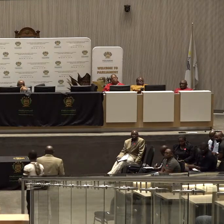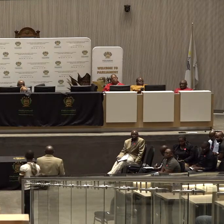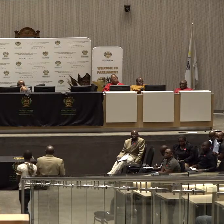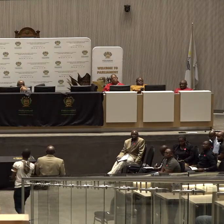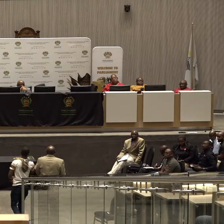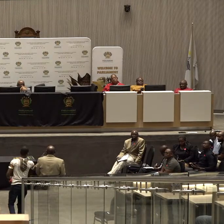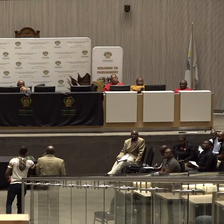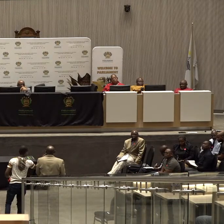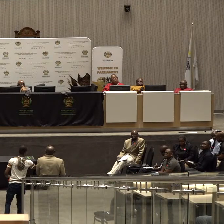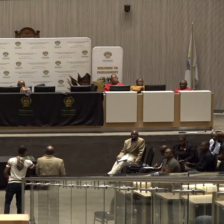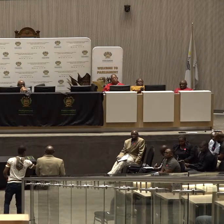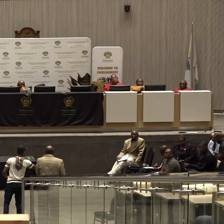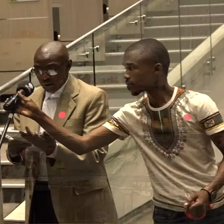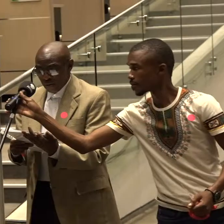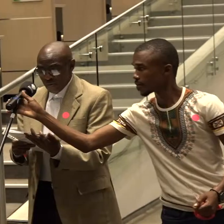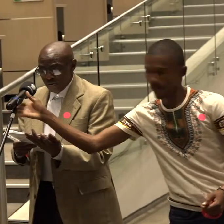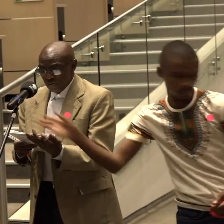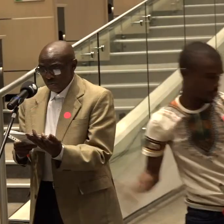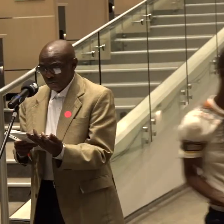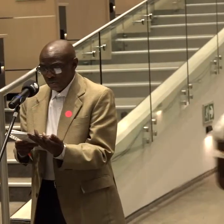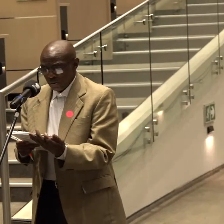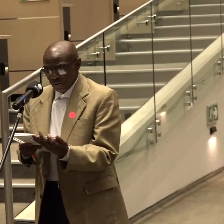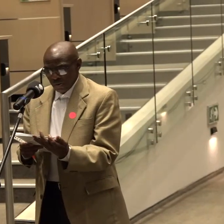my name is